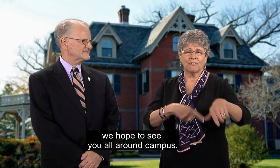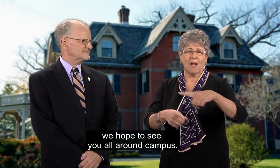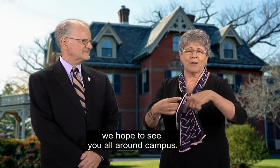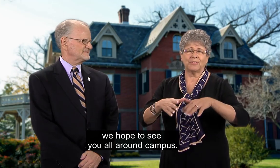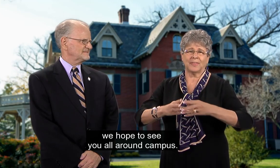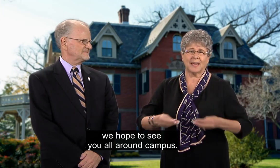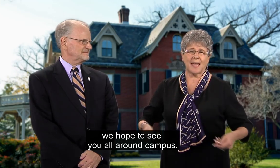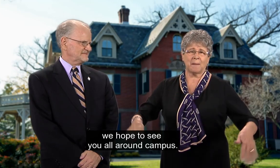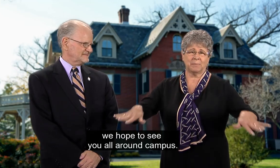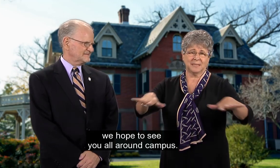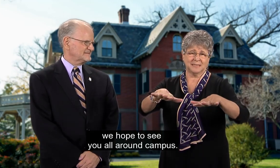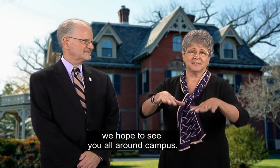around campus.